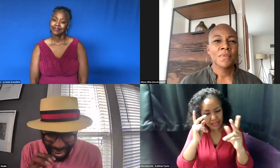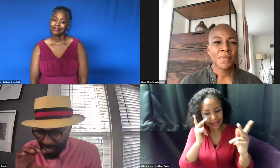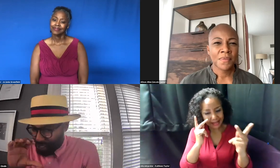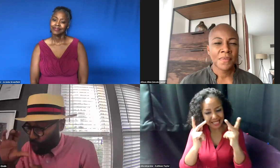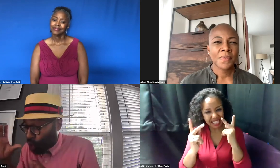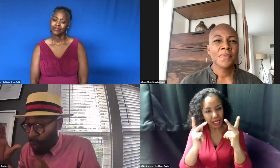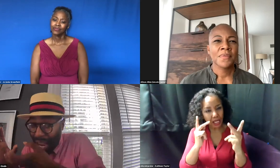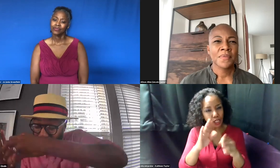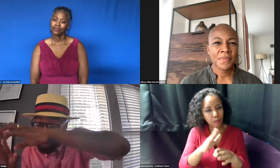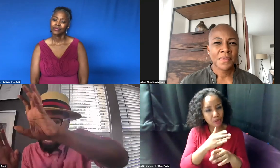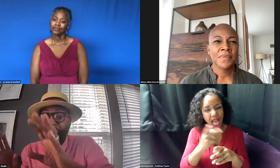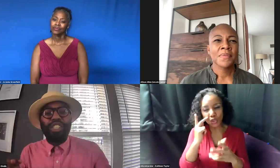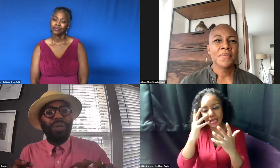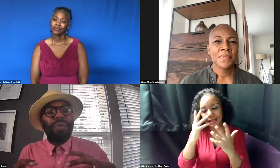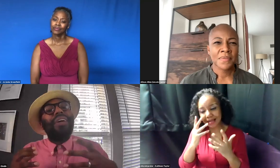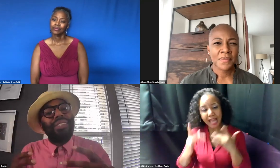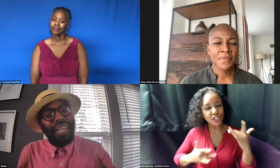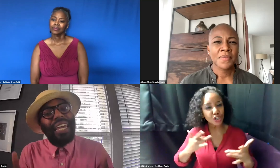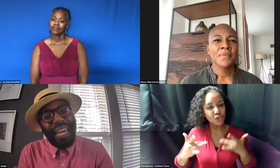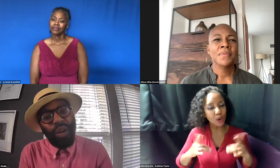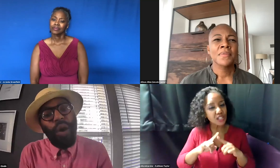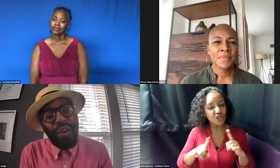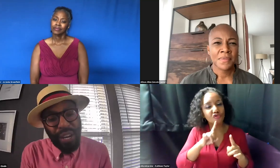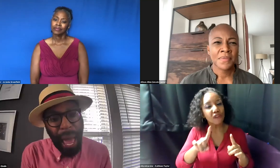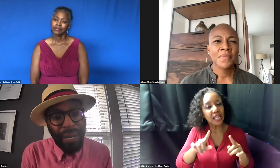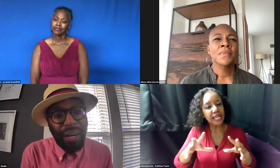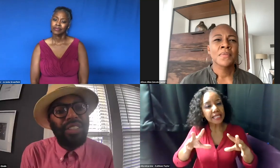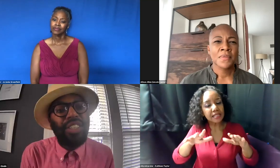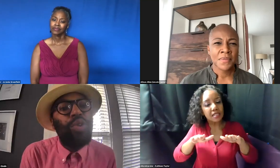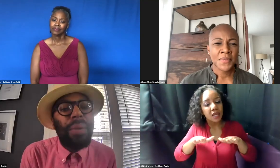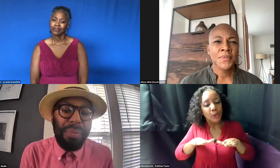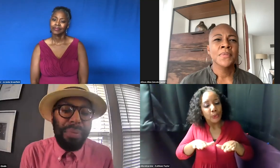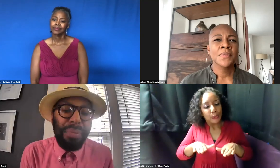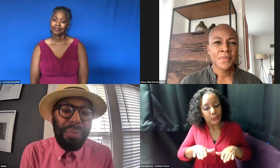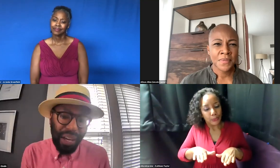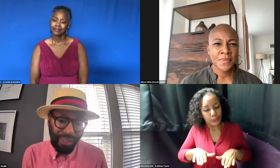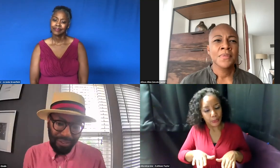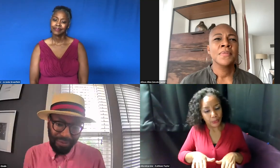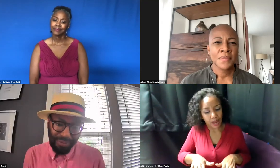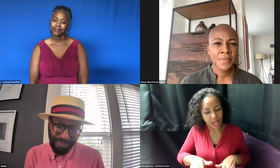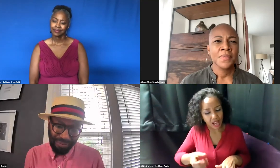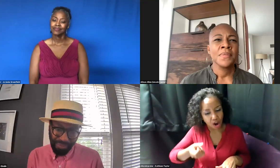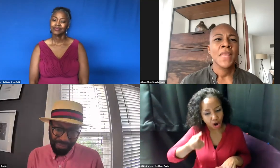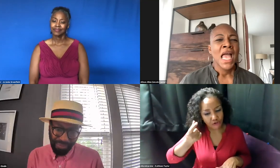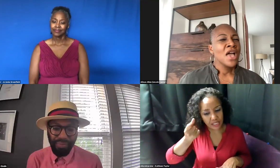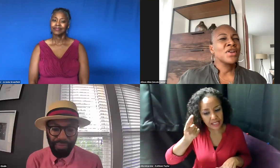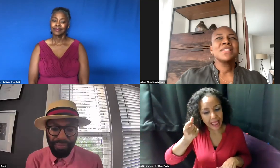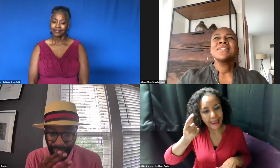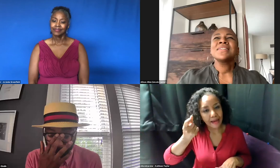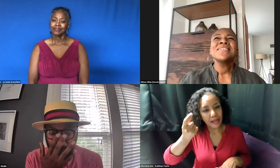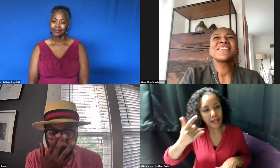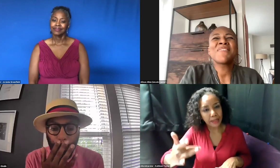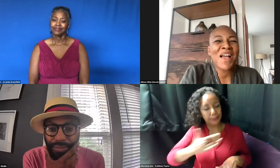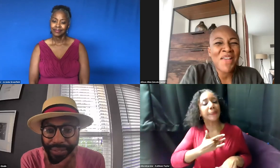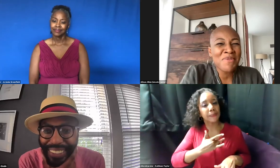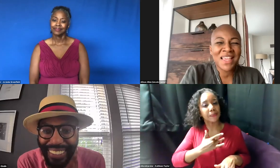saw the sadness and the joy. And so it's about sitting in and with a phenomenon until you can make meaning of it. Mm-hmm. Mm-hmm. Chris,